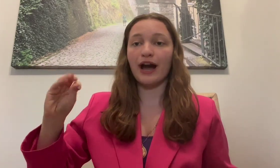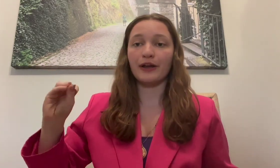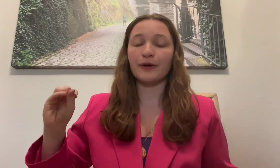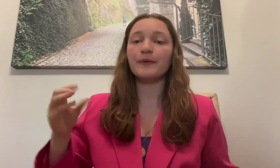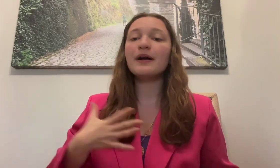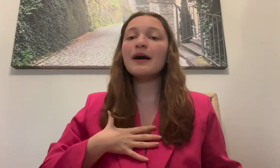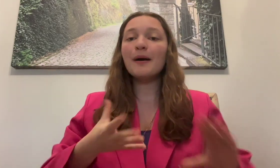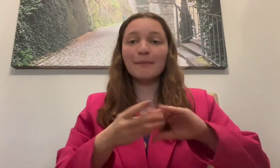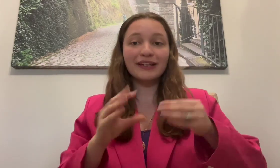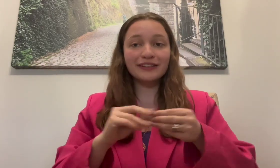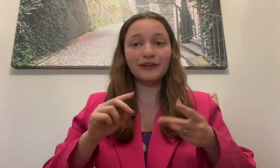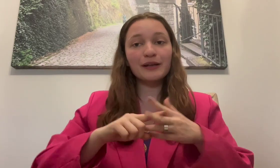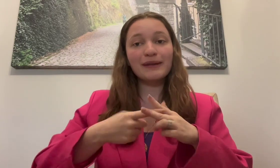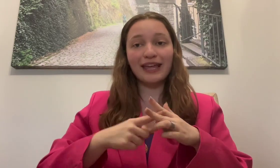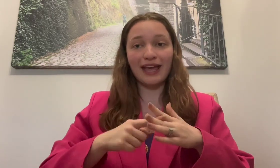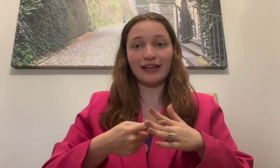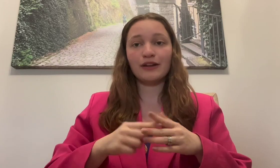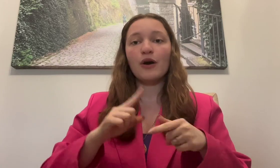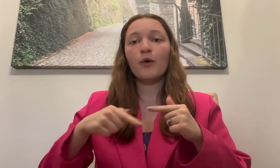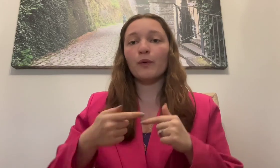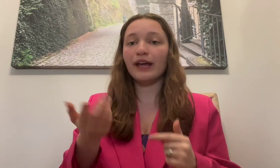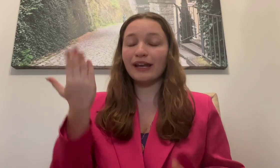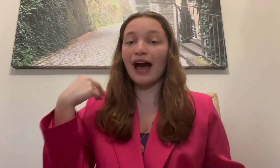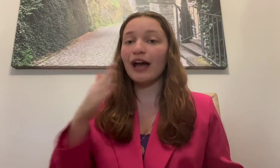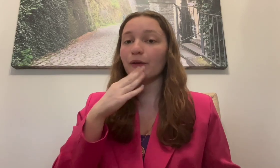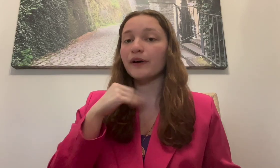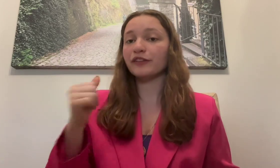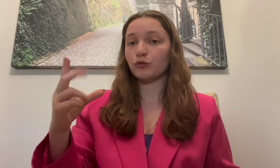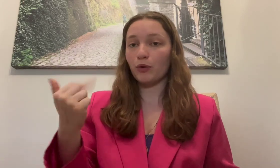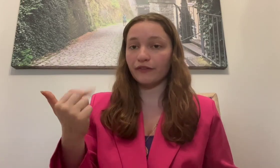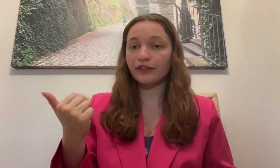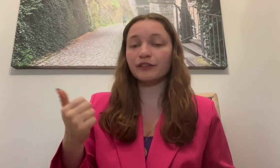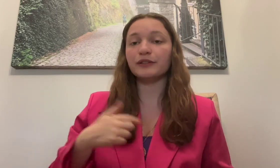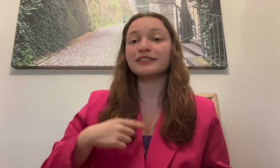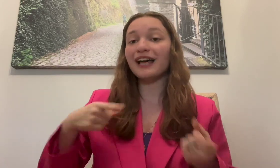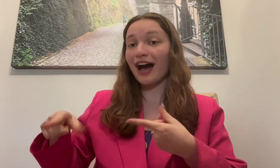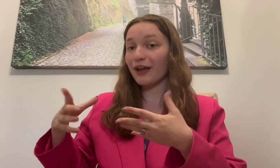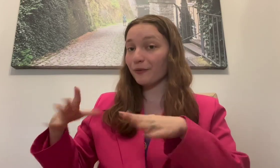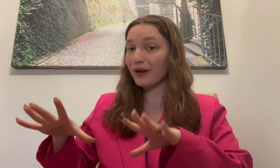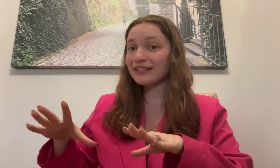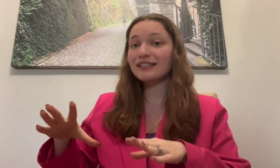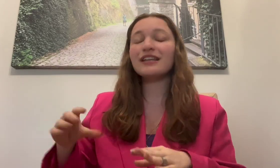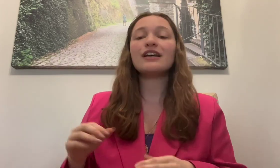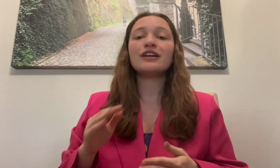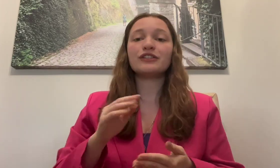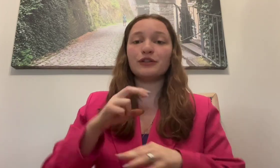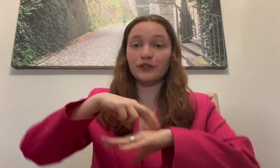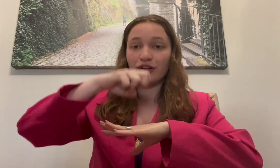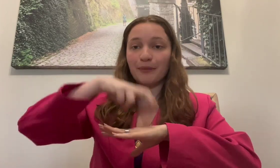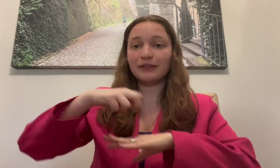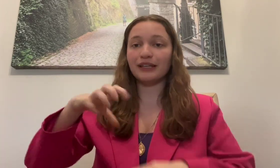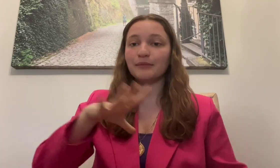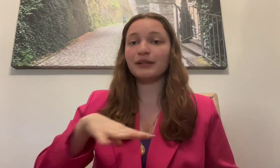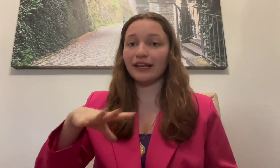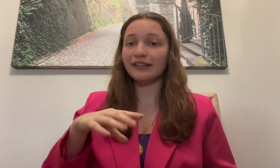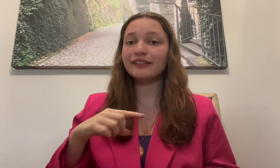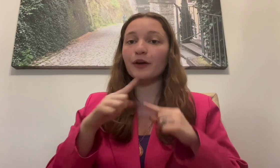Ohio. My story began when I was 12 years old. I went to a trampoline place when